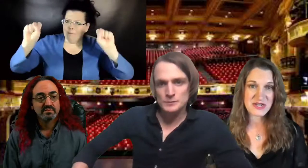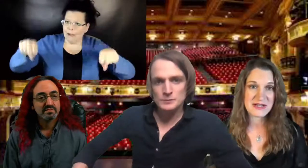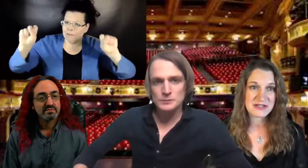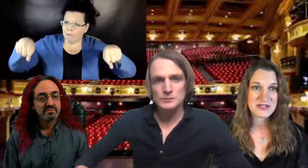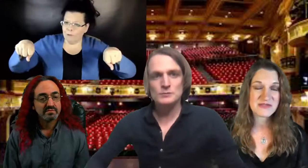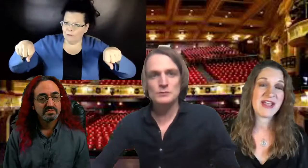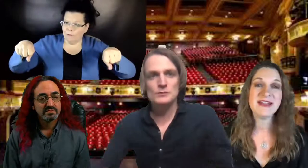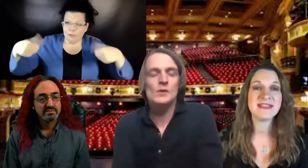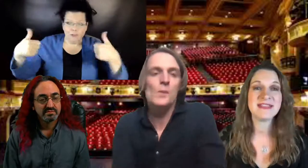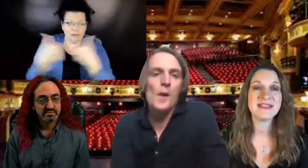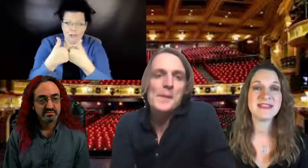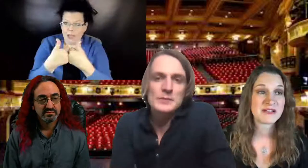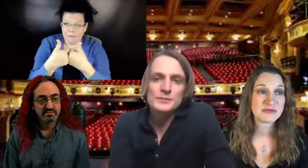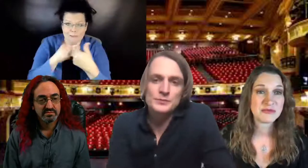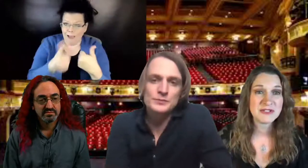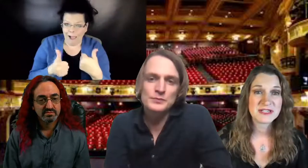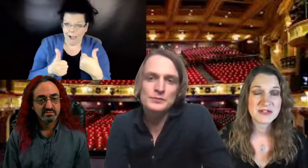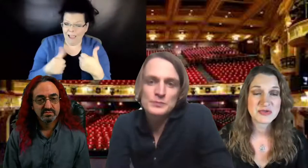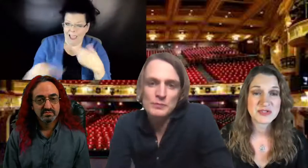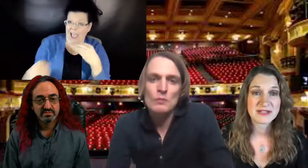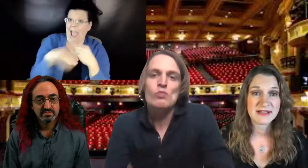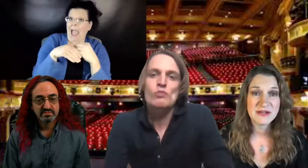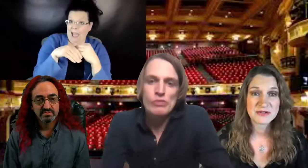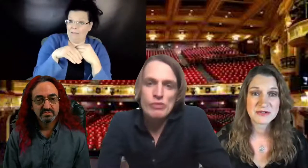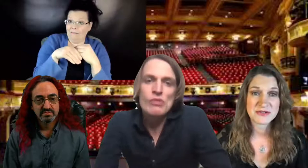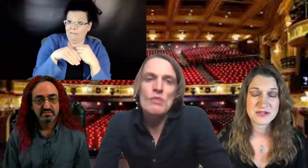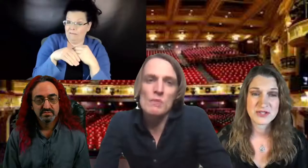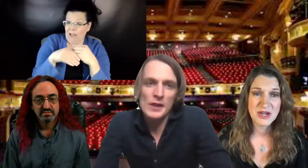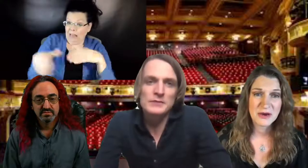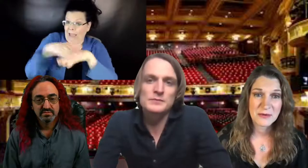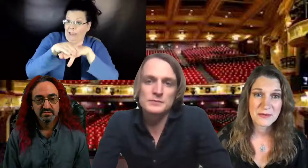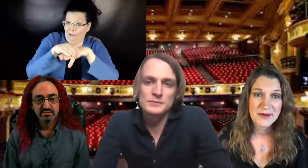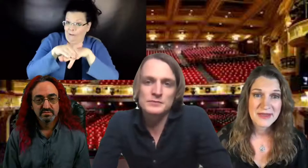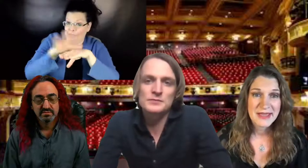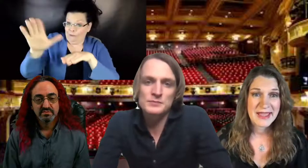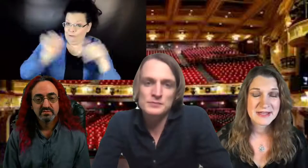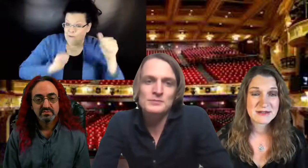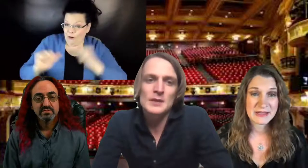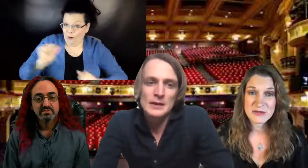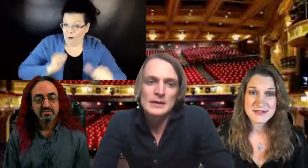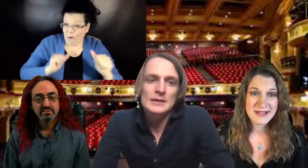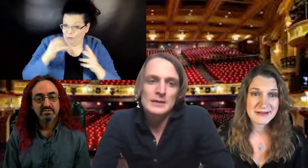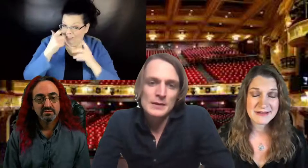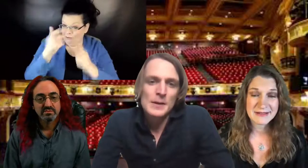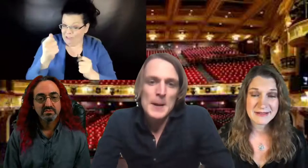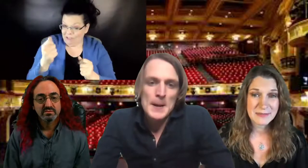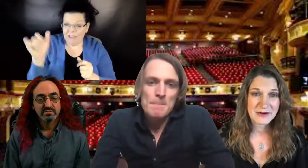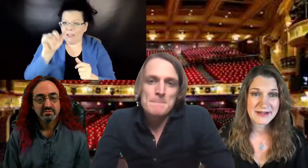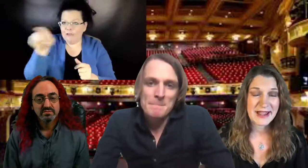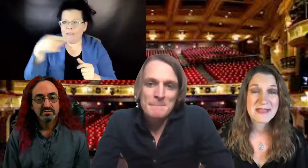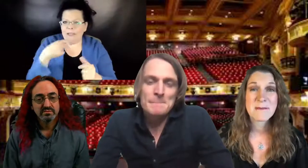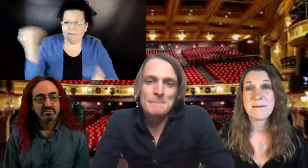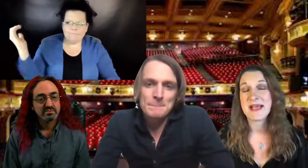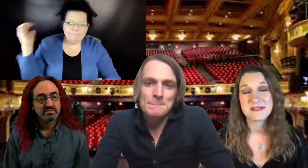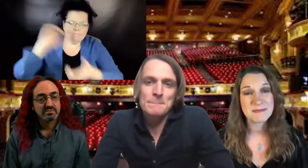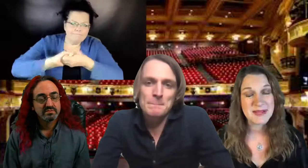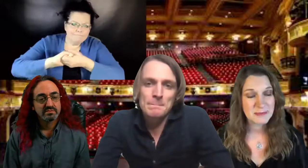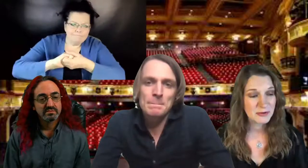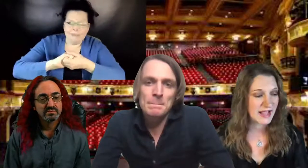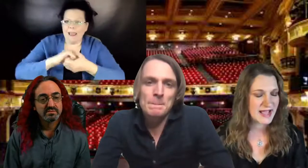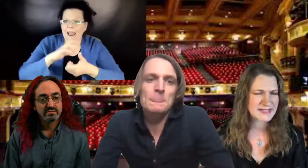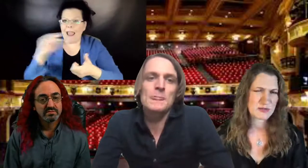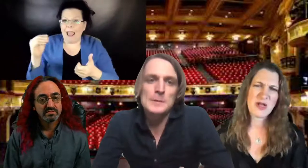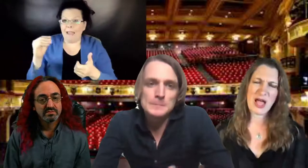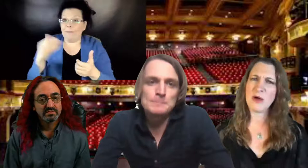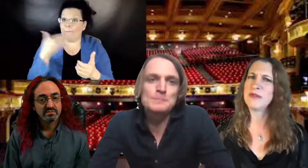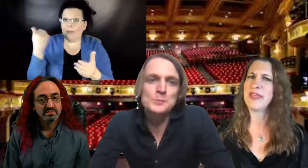not a challenge. If anything, it adds a really interesting layer to the show. And like you said, to collaborate. And the best people